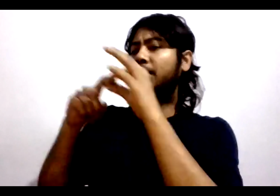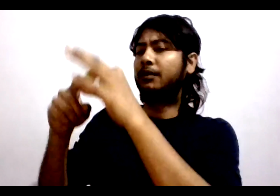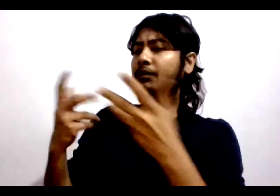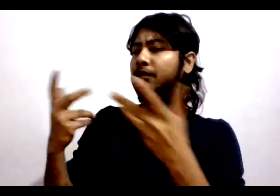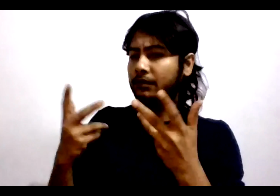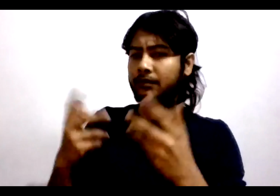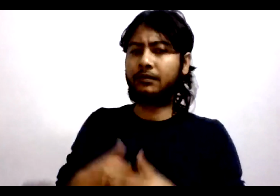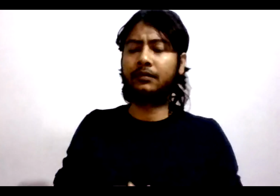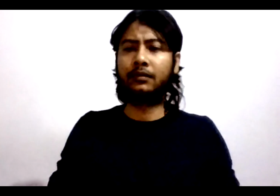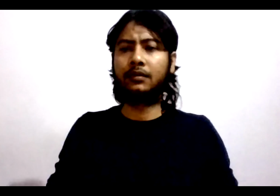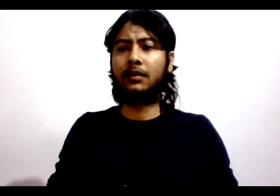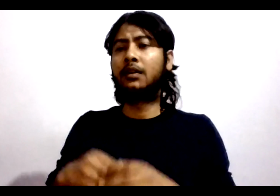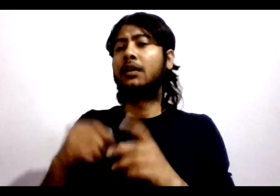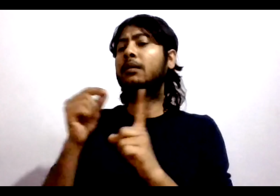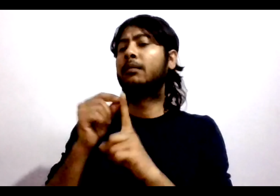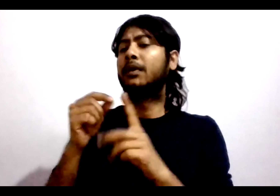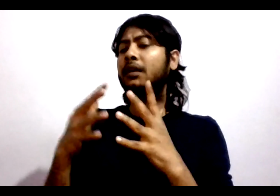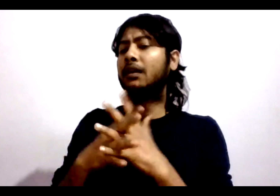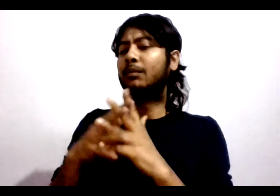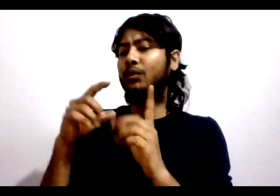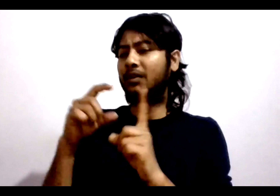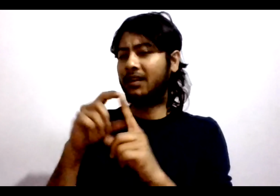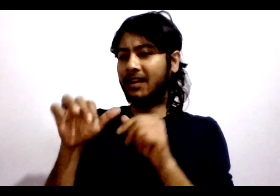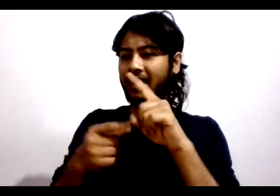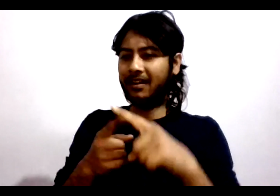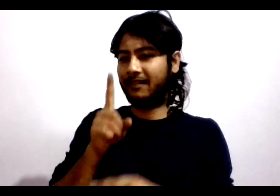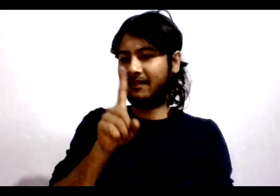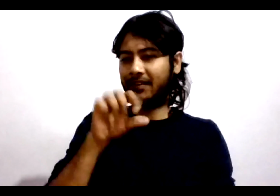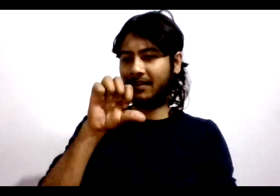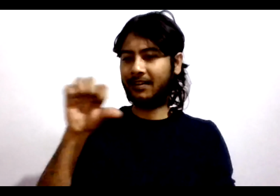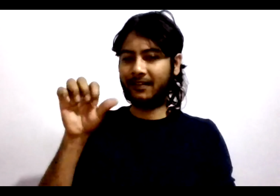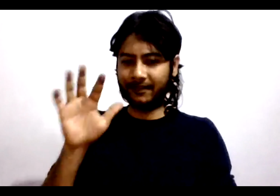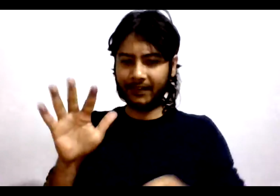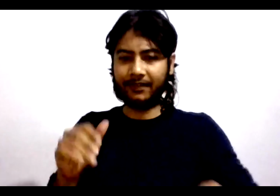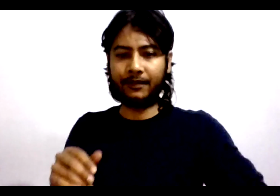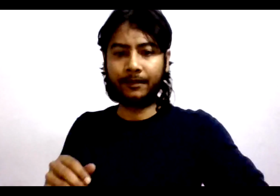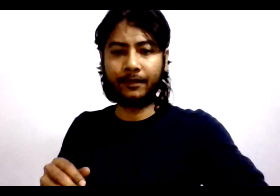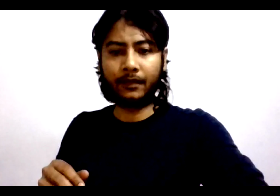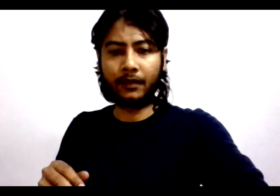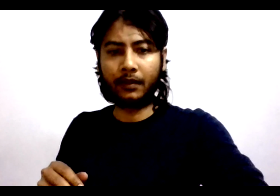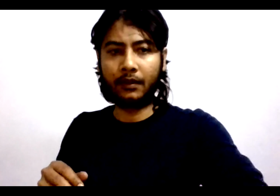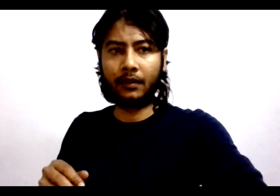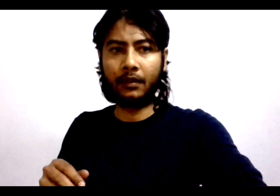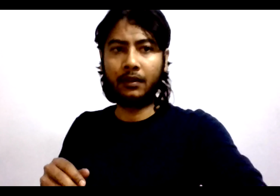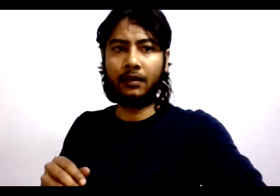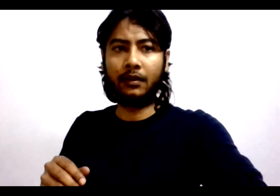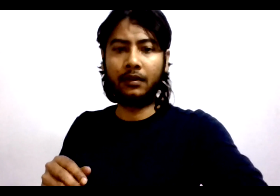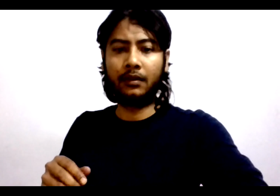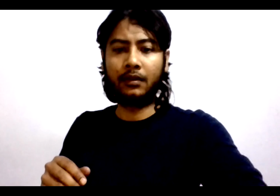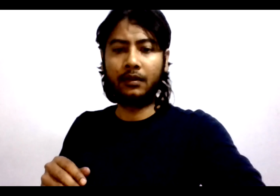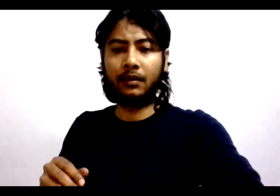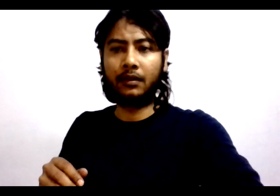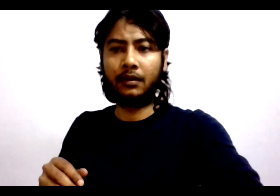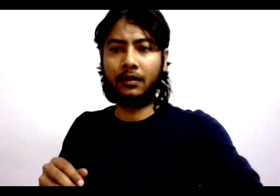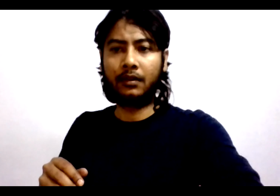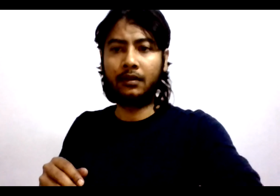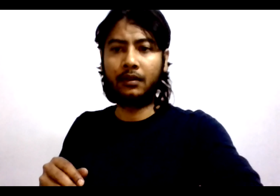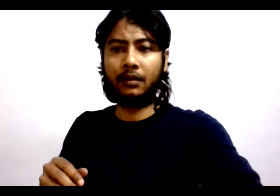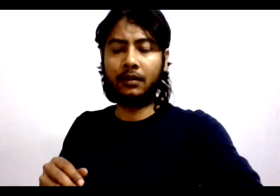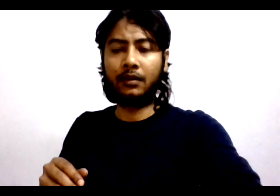in PWD Act 1905, there are many provision, and if I could recall in Section 45, there